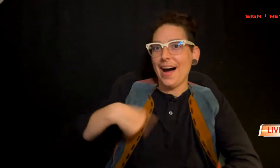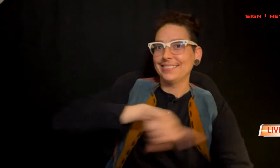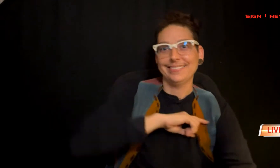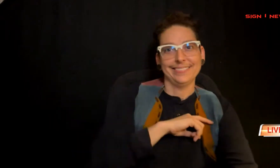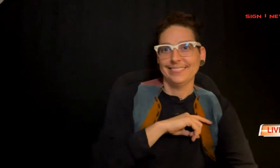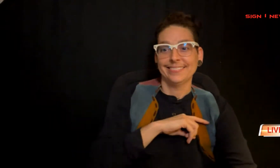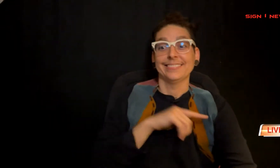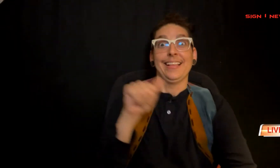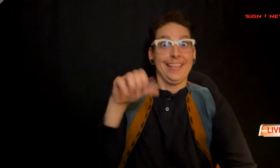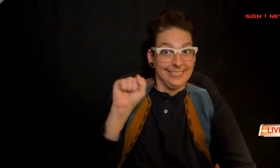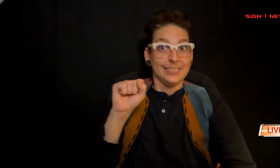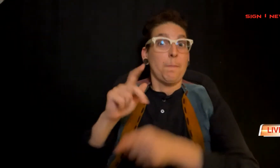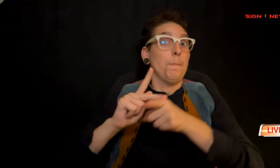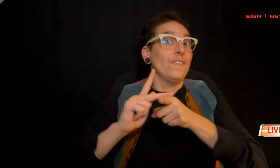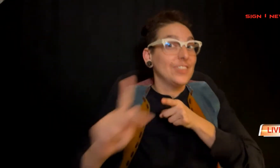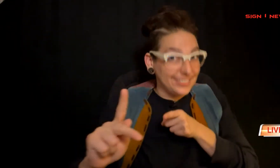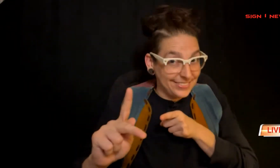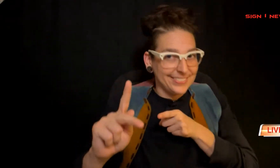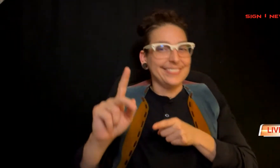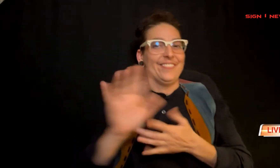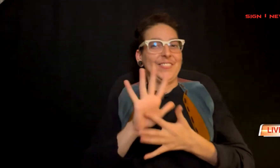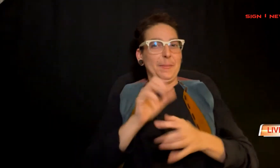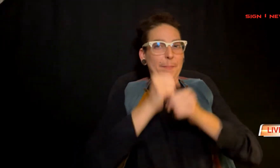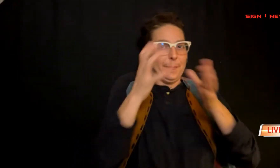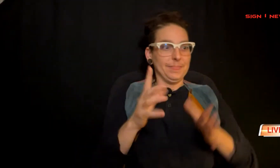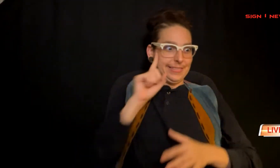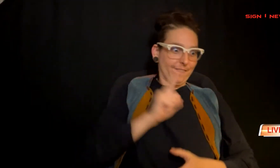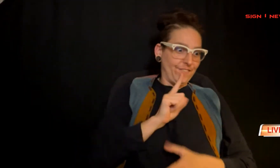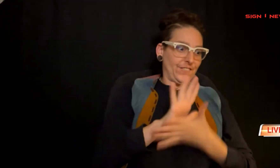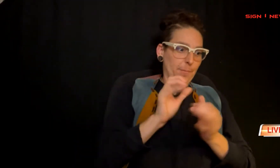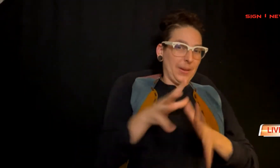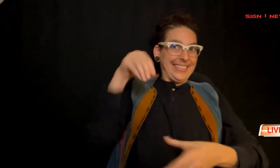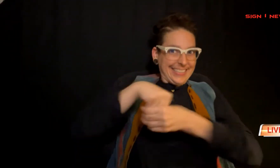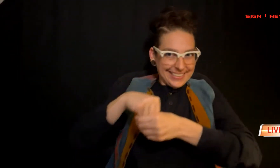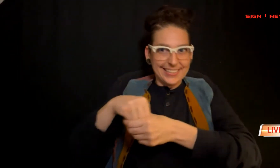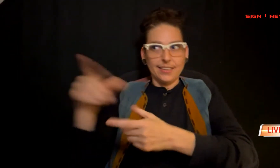That's not a new concept for deaf producers and writers and deaf filmmakers,